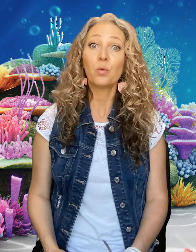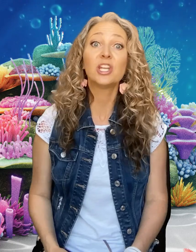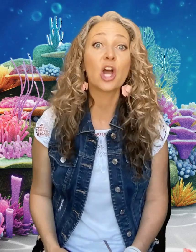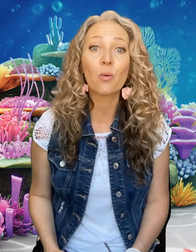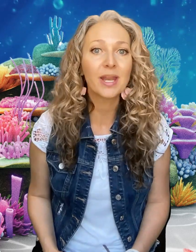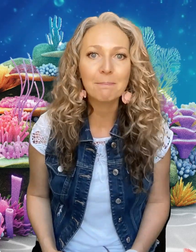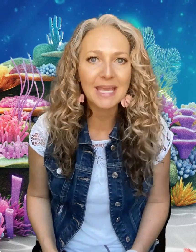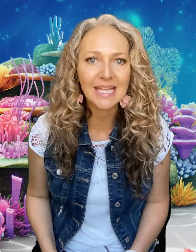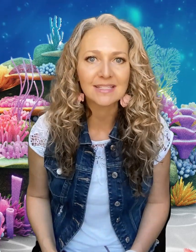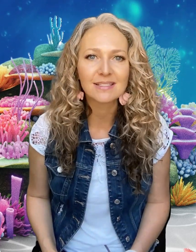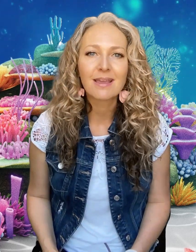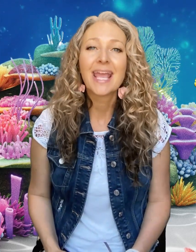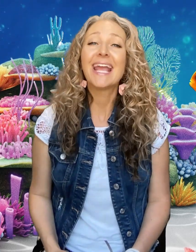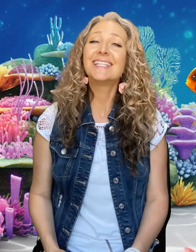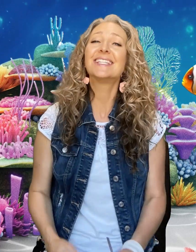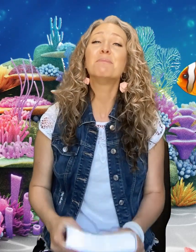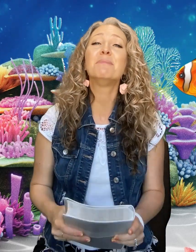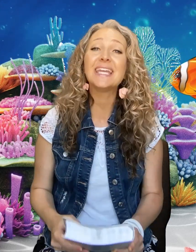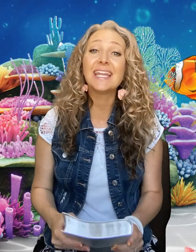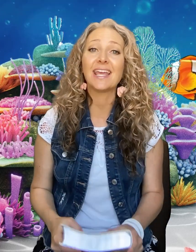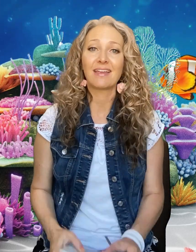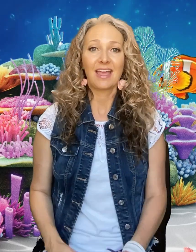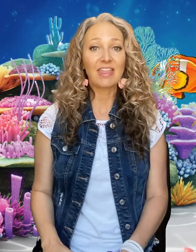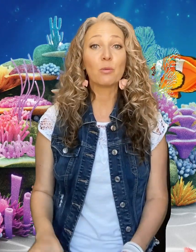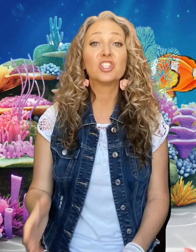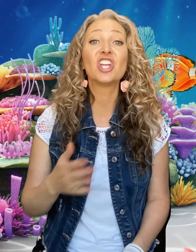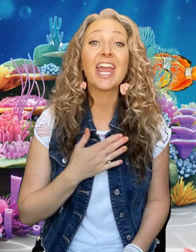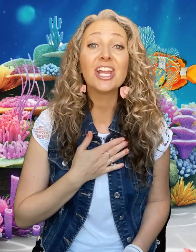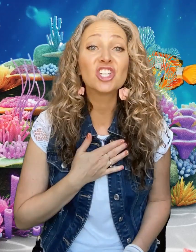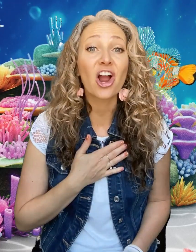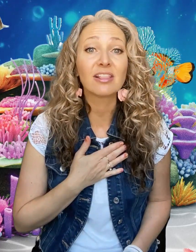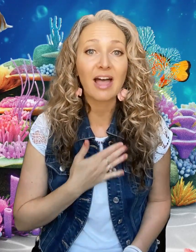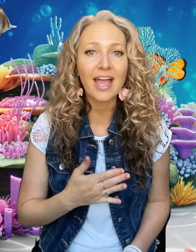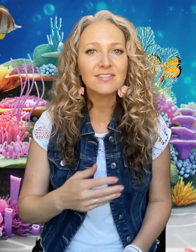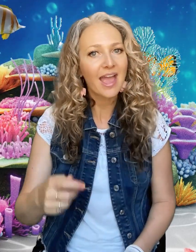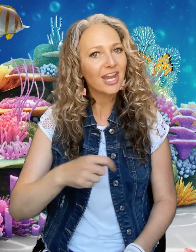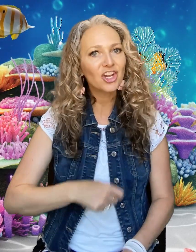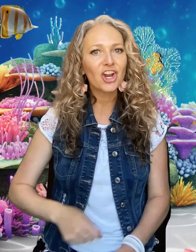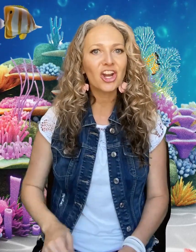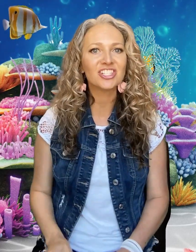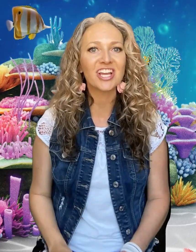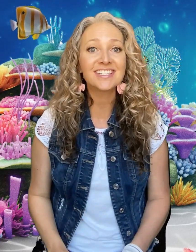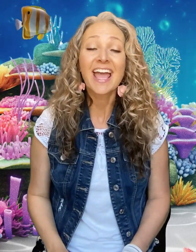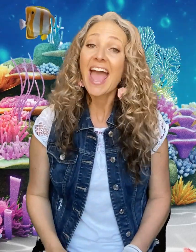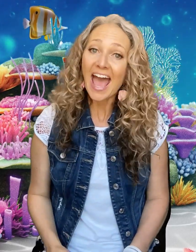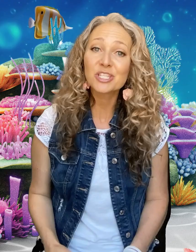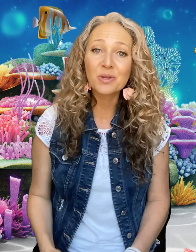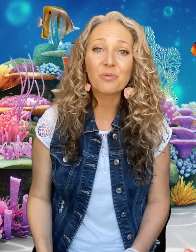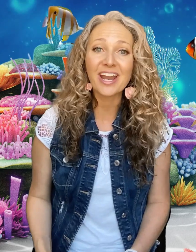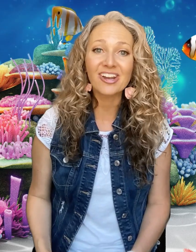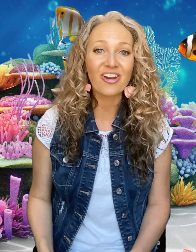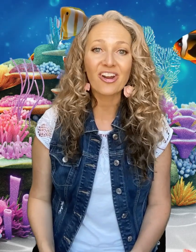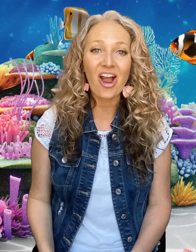know what it means. It's the meaning that will change our lives and encourage us as we write it on our